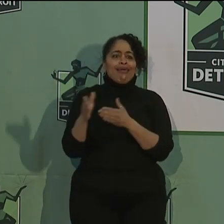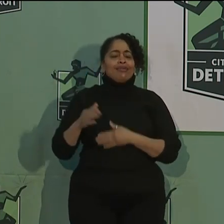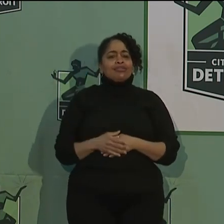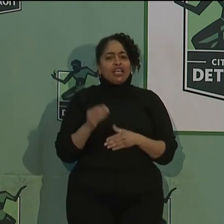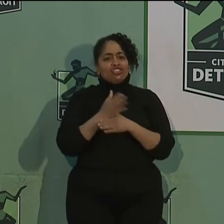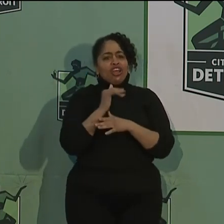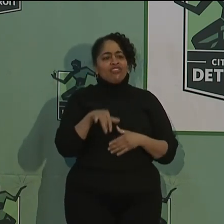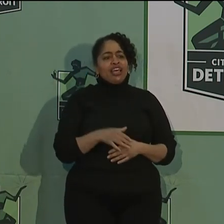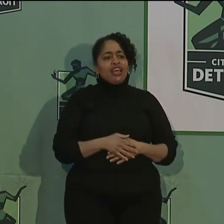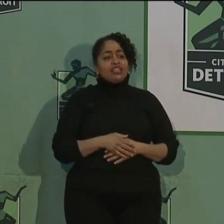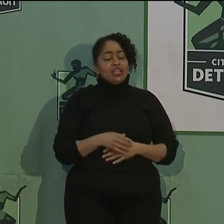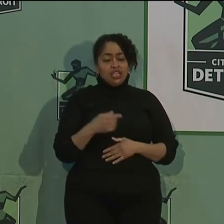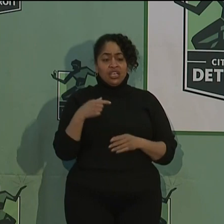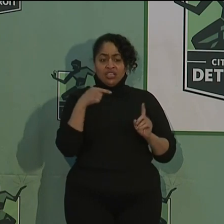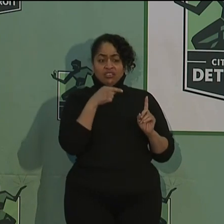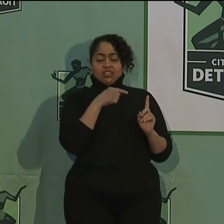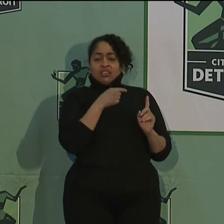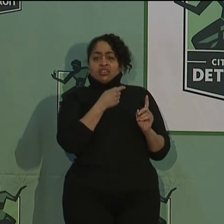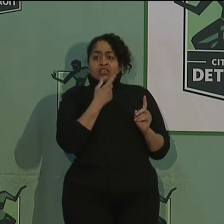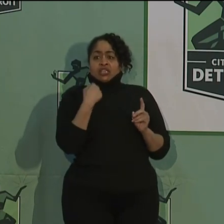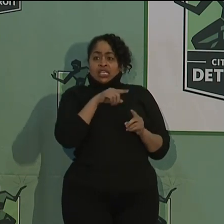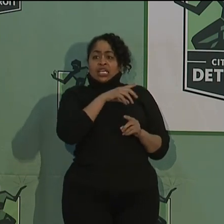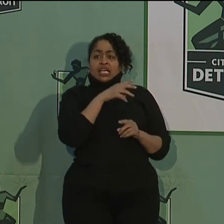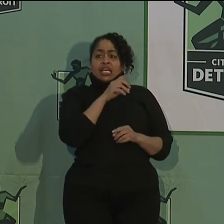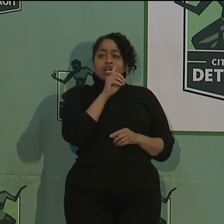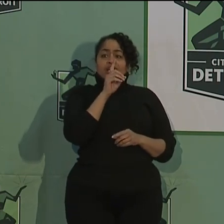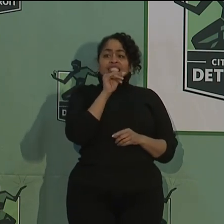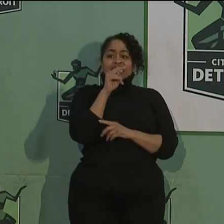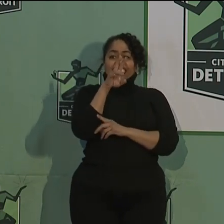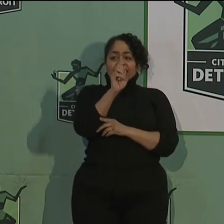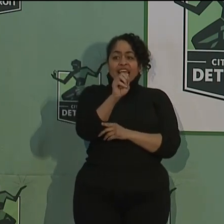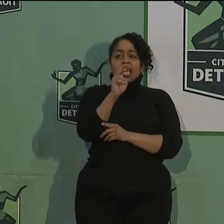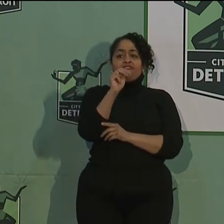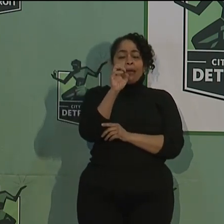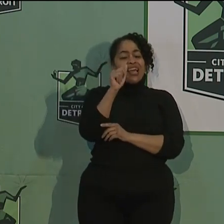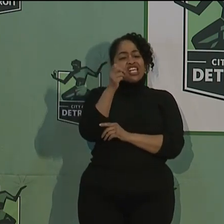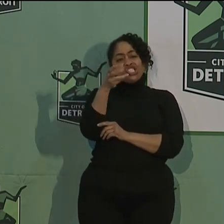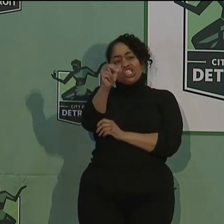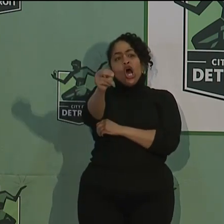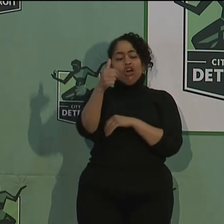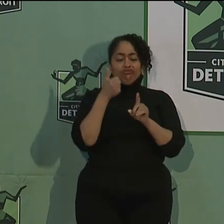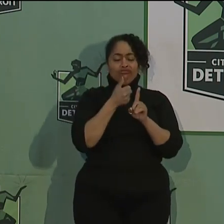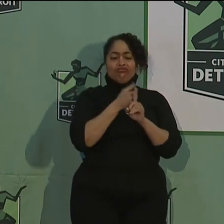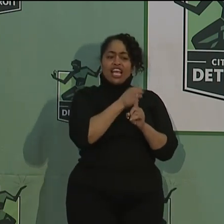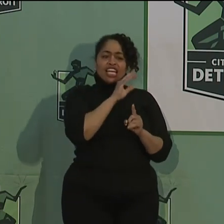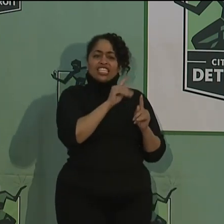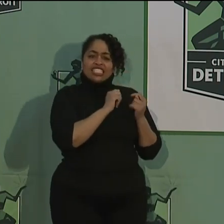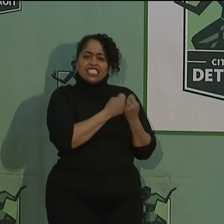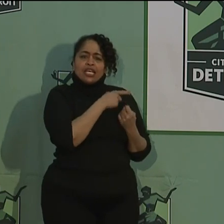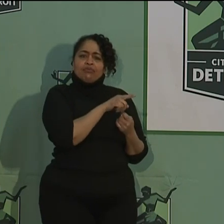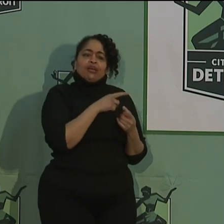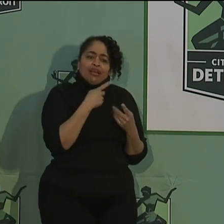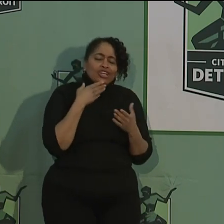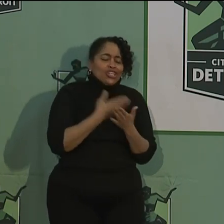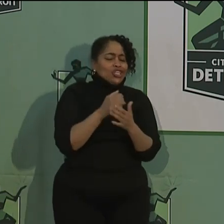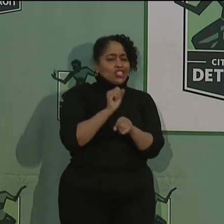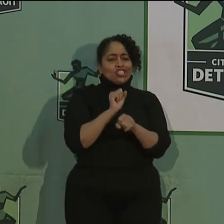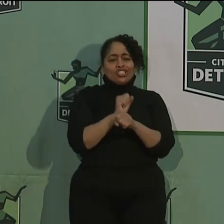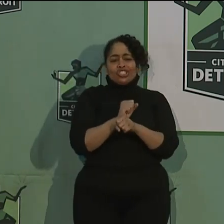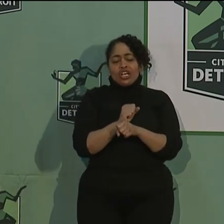answer any questions. He and the team did a really great job of figuring out how to deal with a potentially